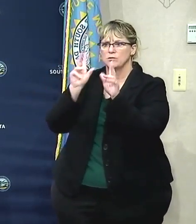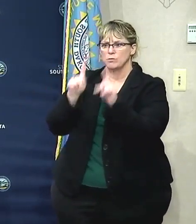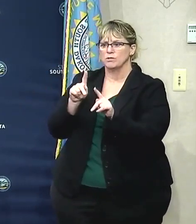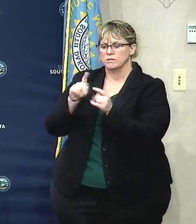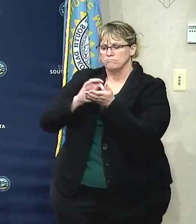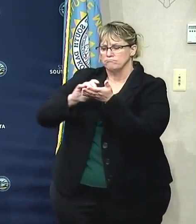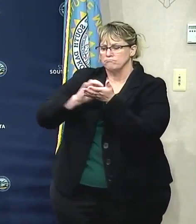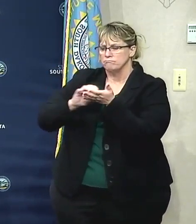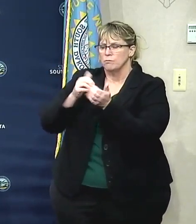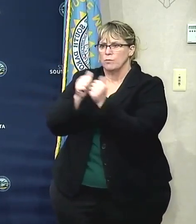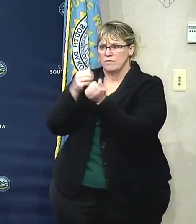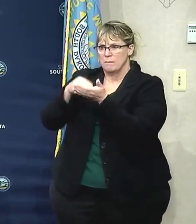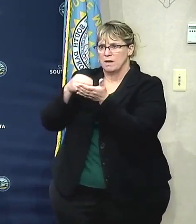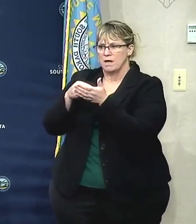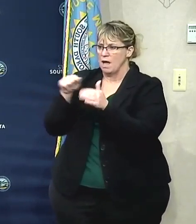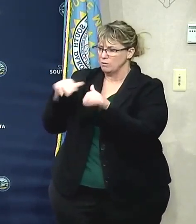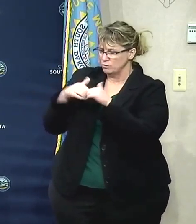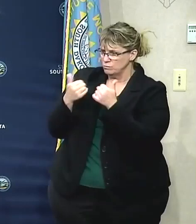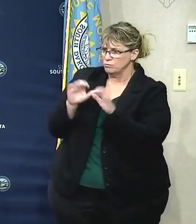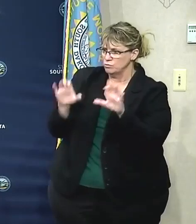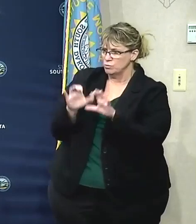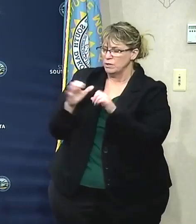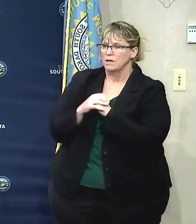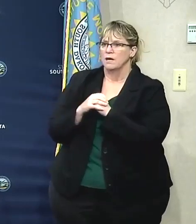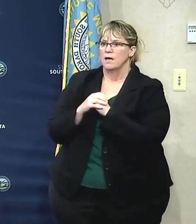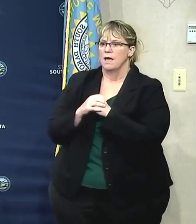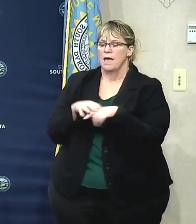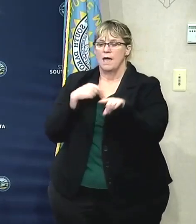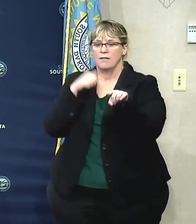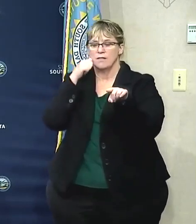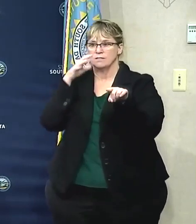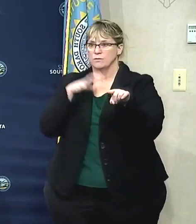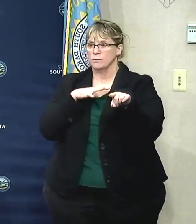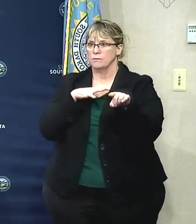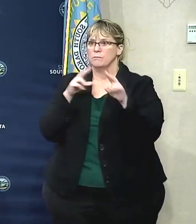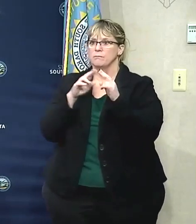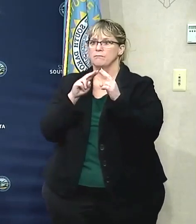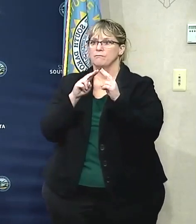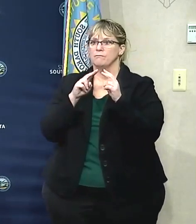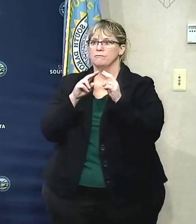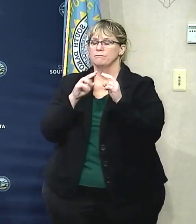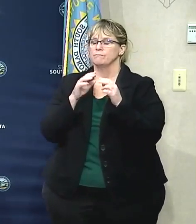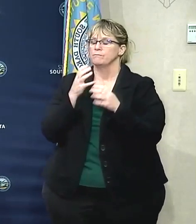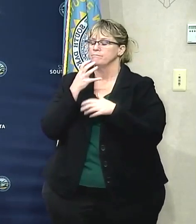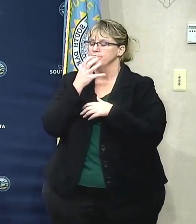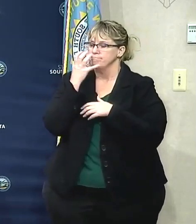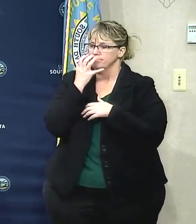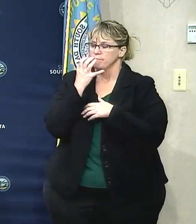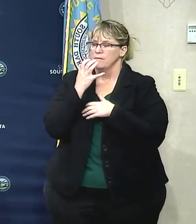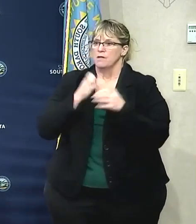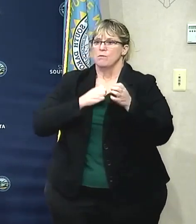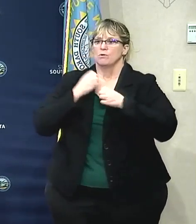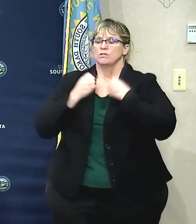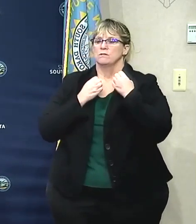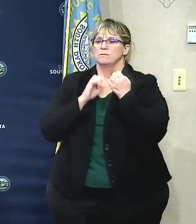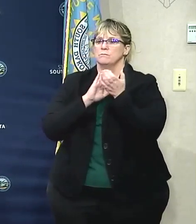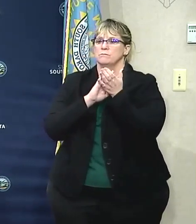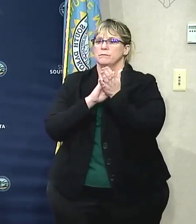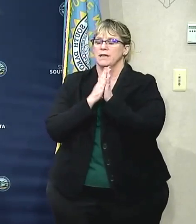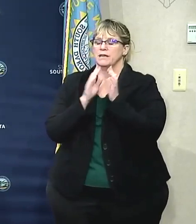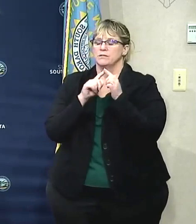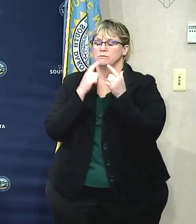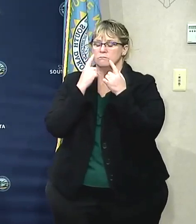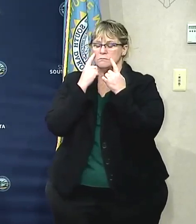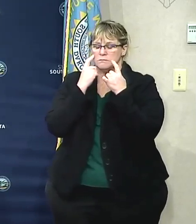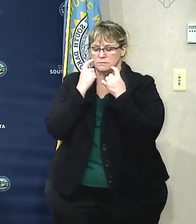the line how she was doing. And unprompted, this woman got very emotional. She started to get tears in her eyes,